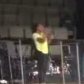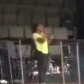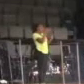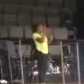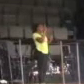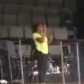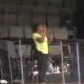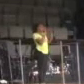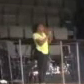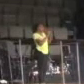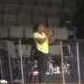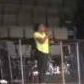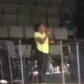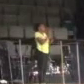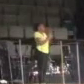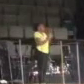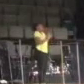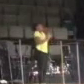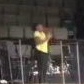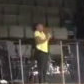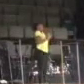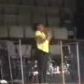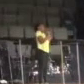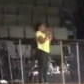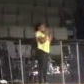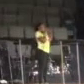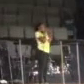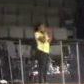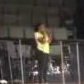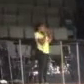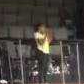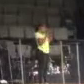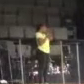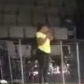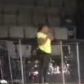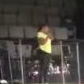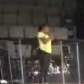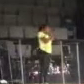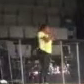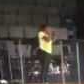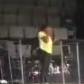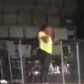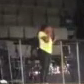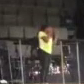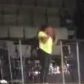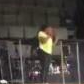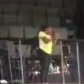Don't get so comfortable and familiar in your sin that you forget you're sleeping with the enemy.